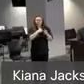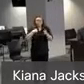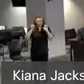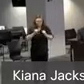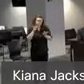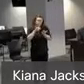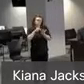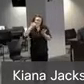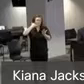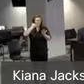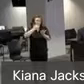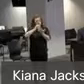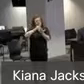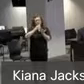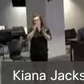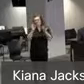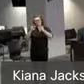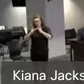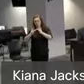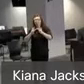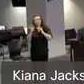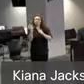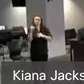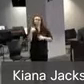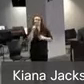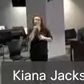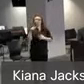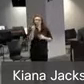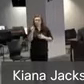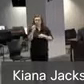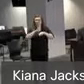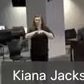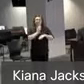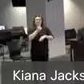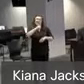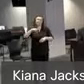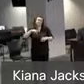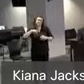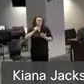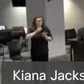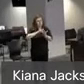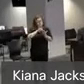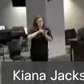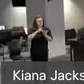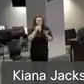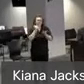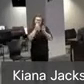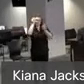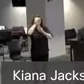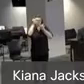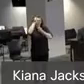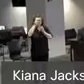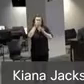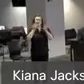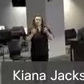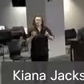phone, as well as different tools that they can access through the app. This is a way that we think members can take